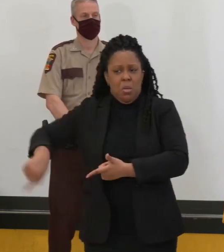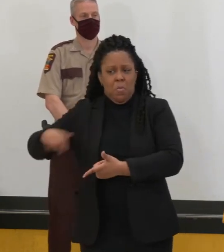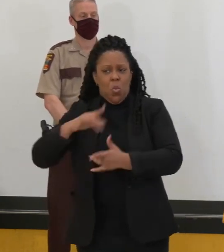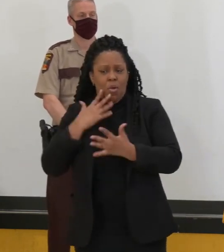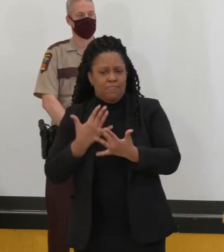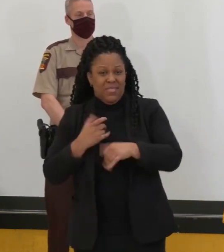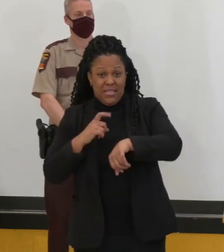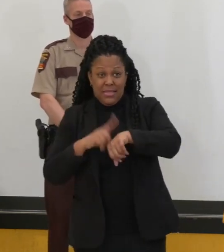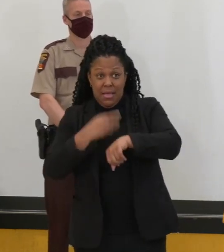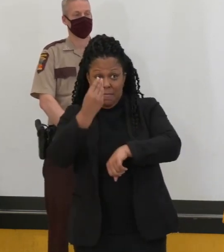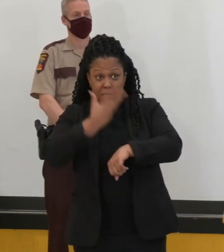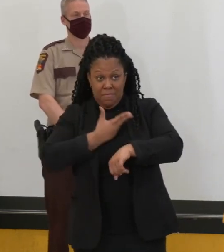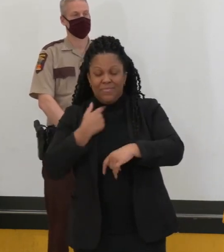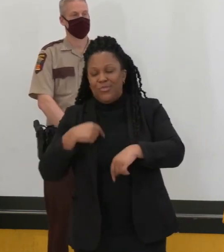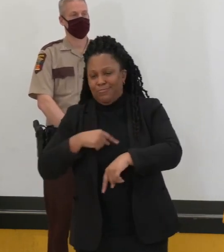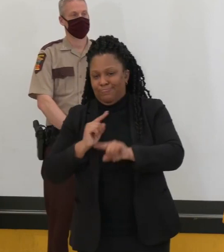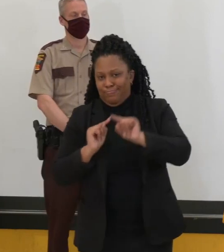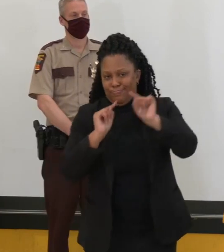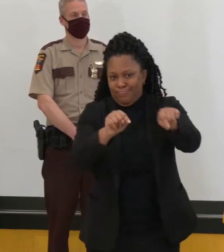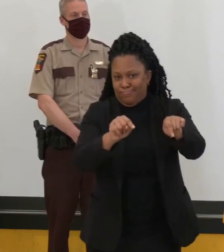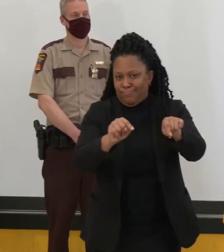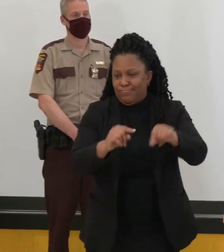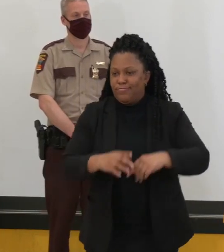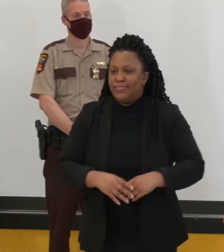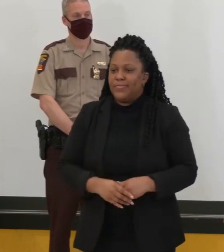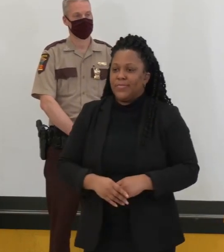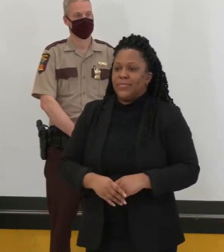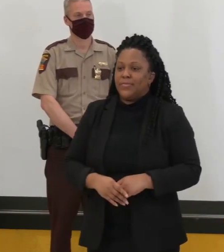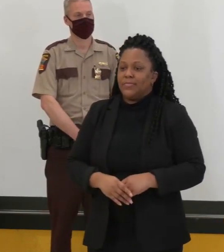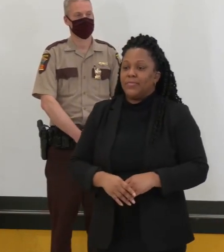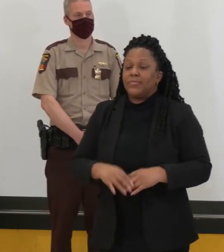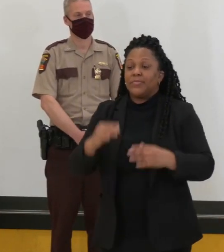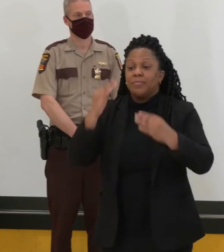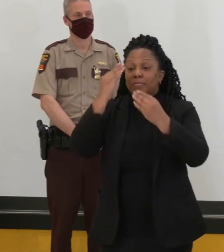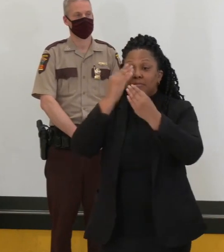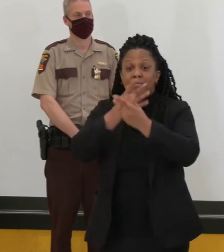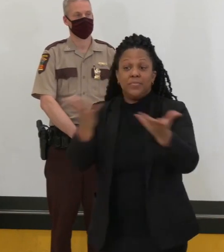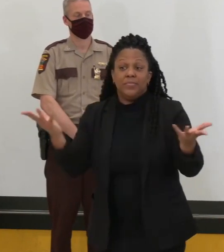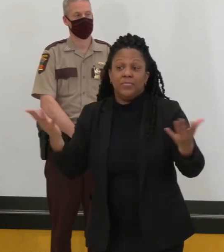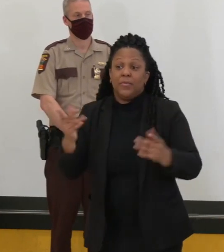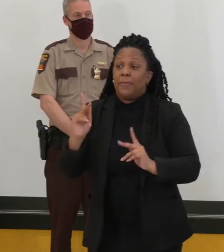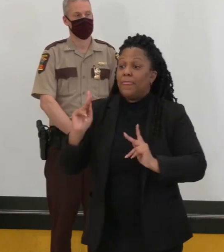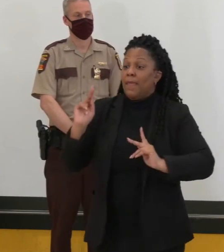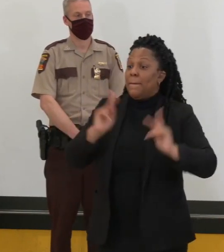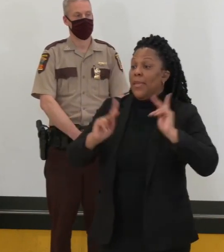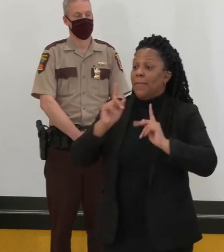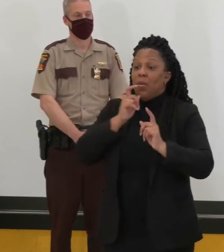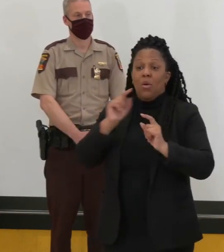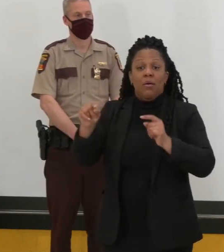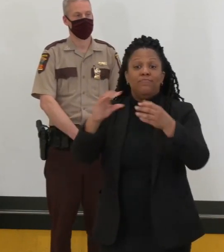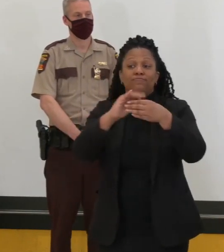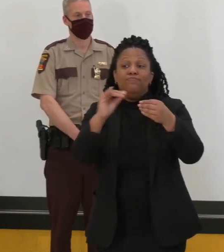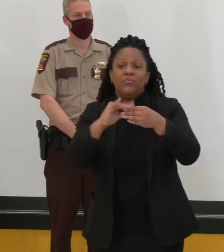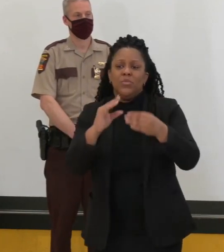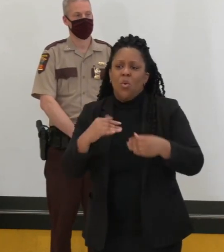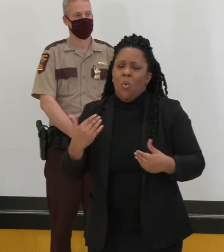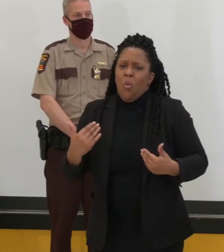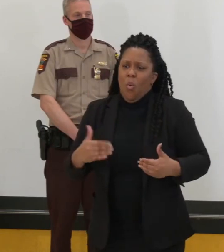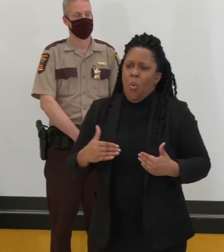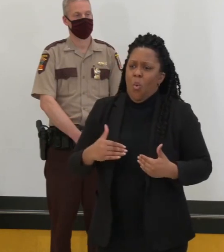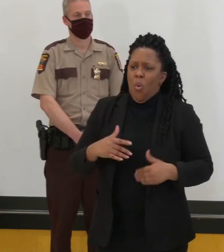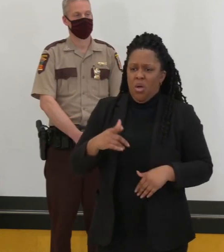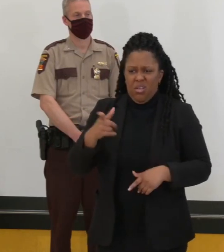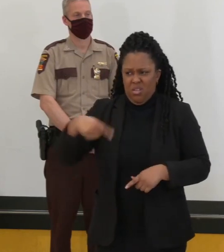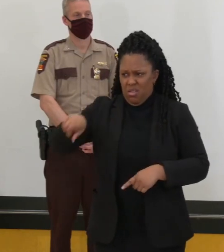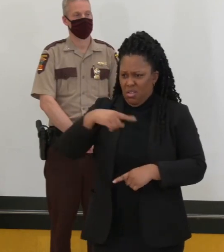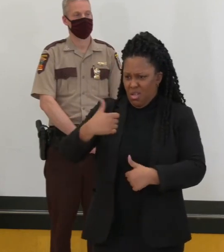munitions in and around Minneapolis-St. Paul. I want to tell you that that is simply not true. We have not used those, we don't anticipate using those, and